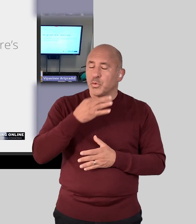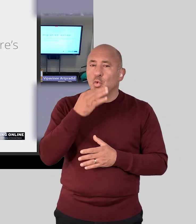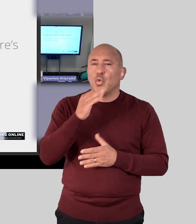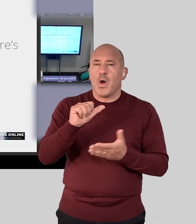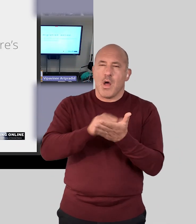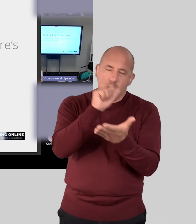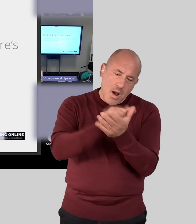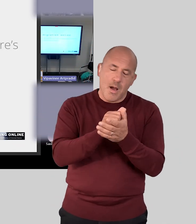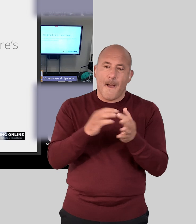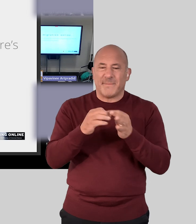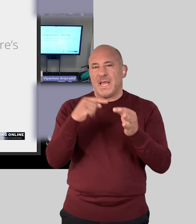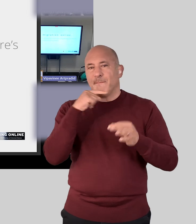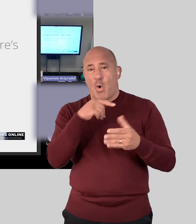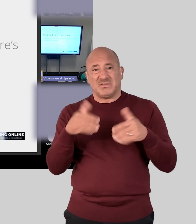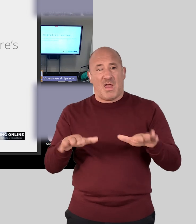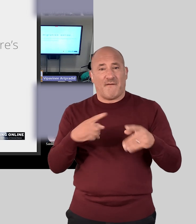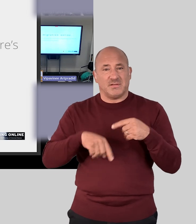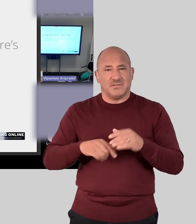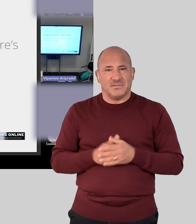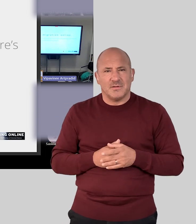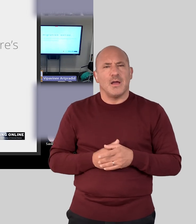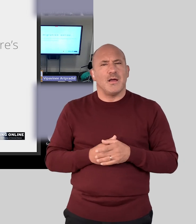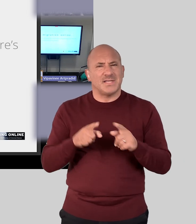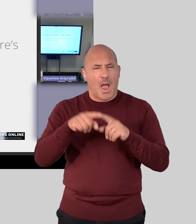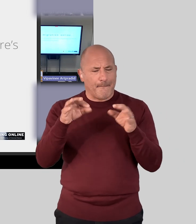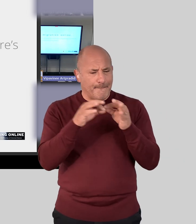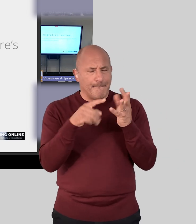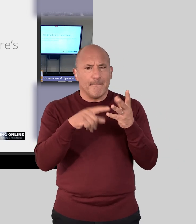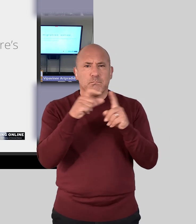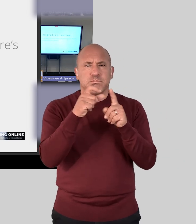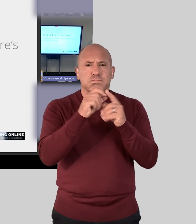here. And it's this sort of